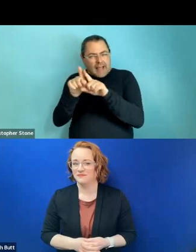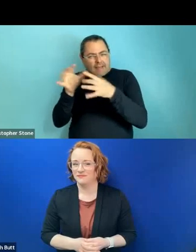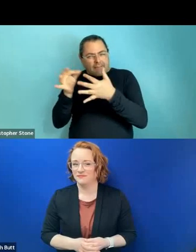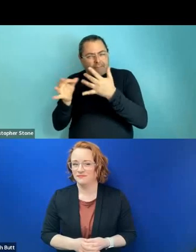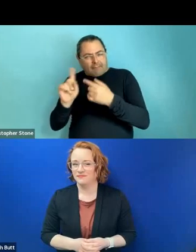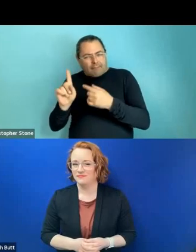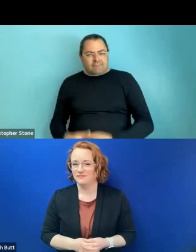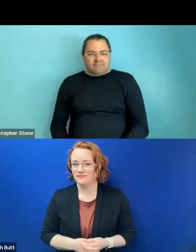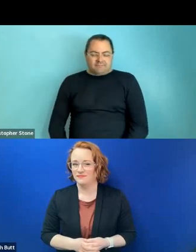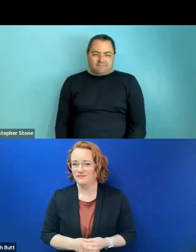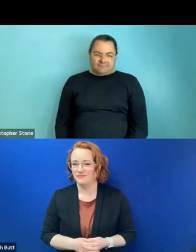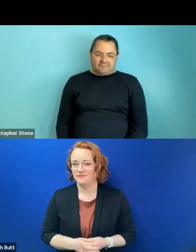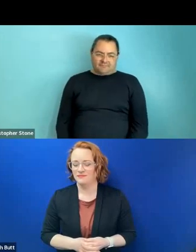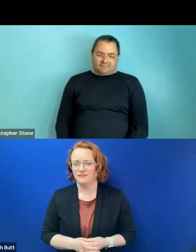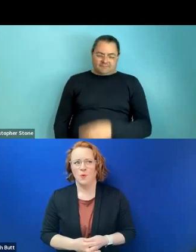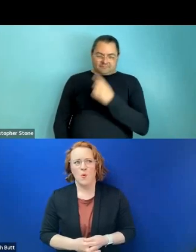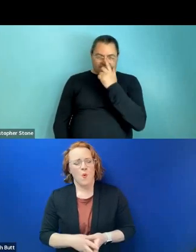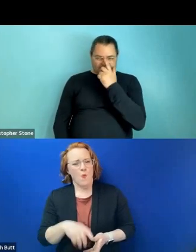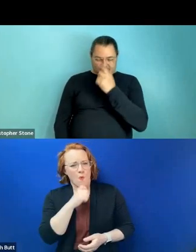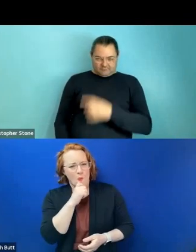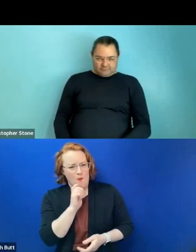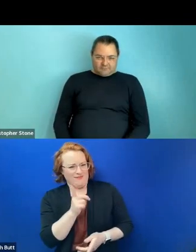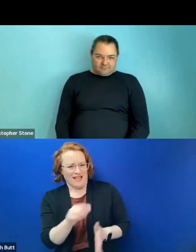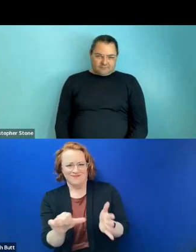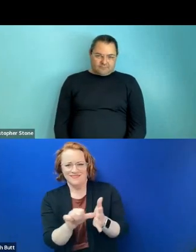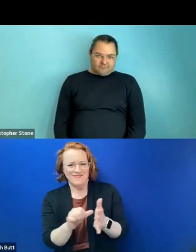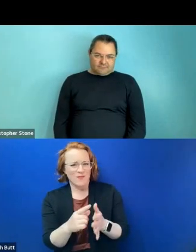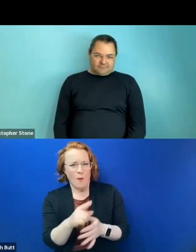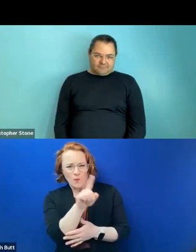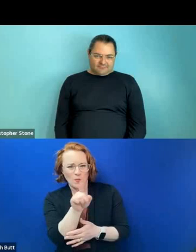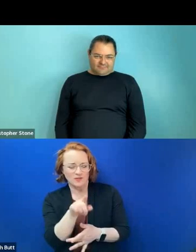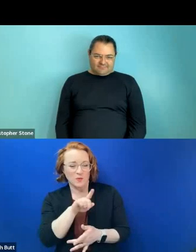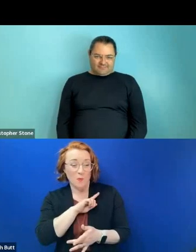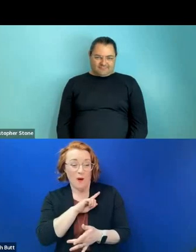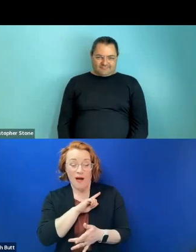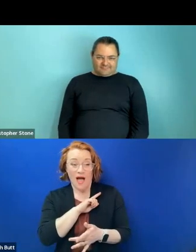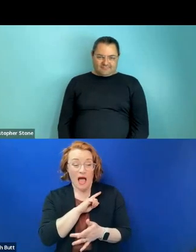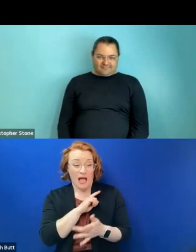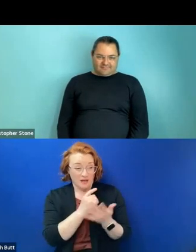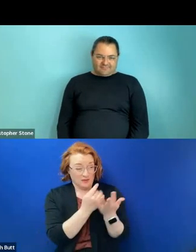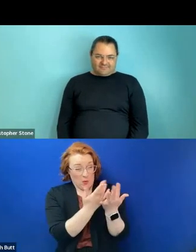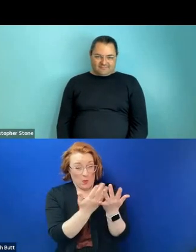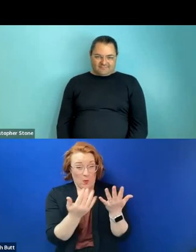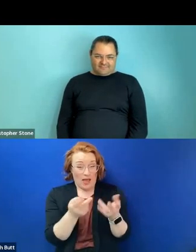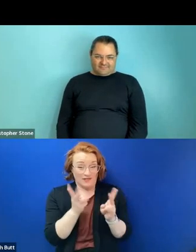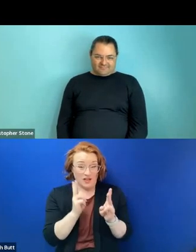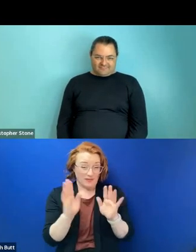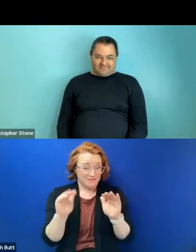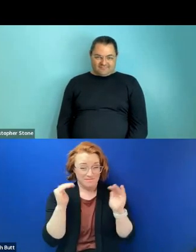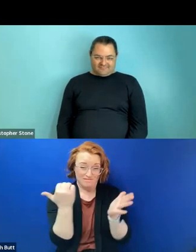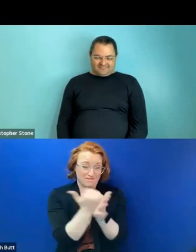I think that's a very difficult question, because there is a vast amount of very, very good interpreters, and they're all